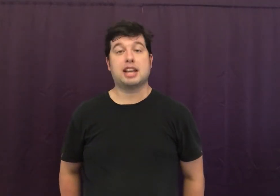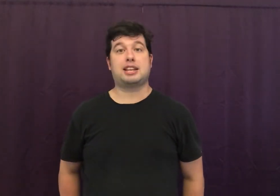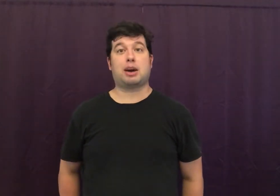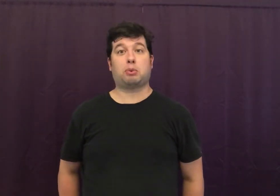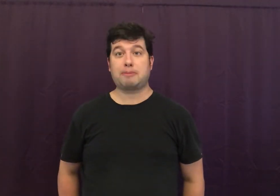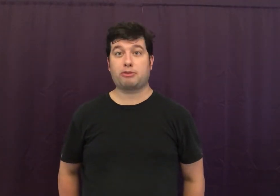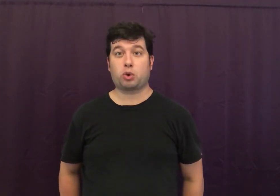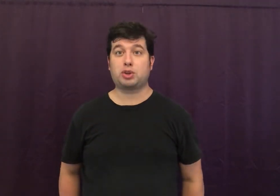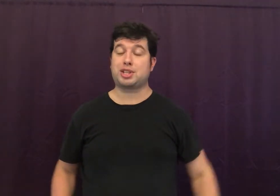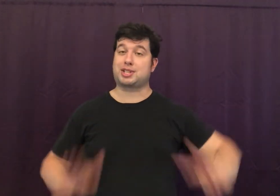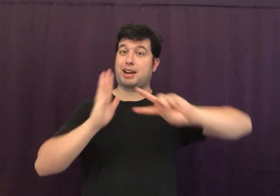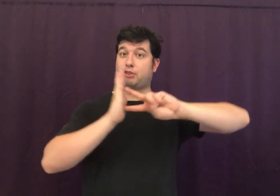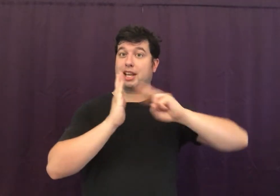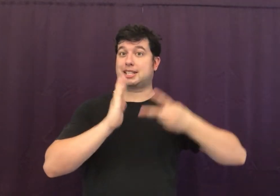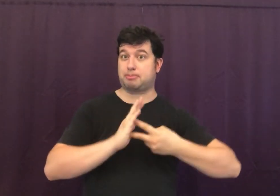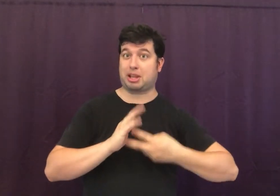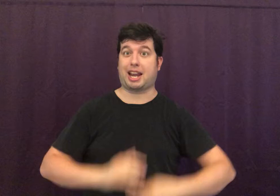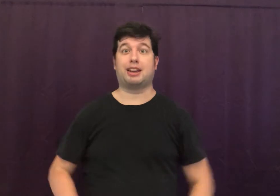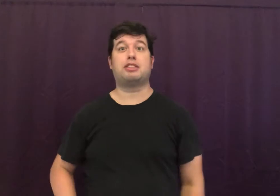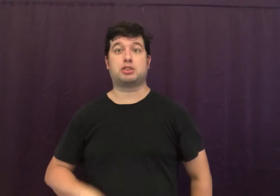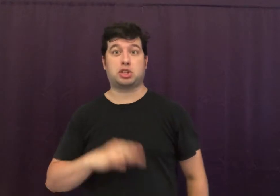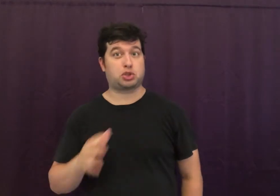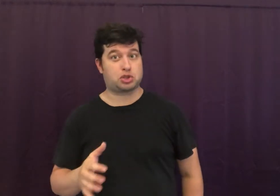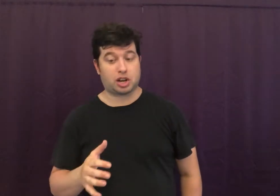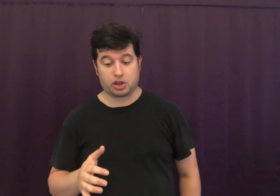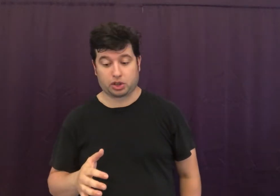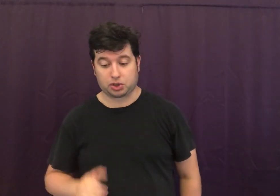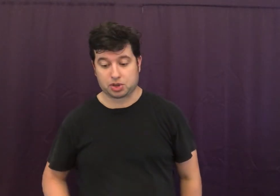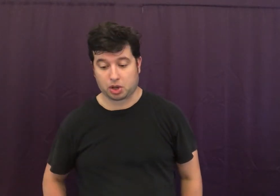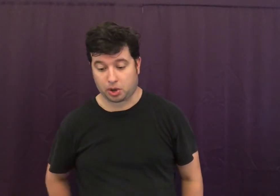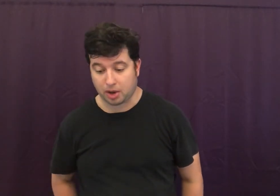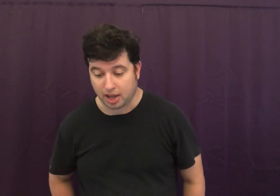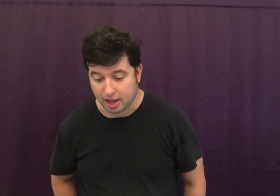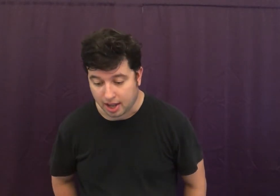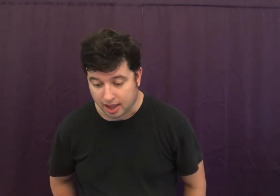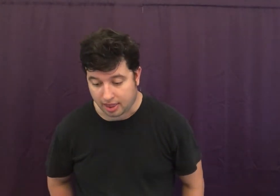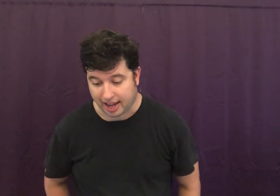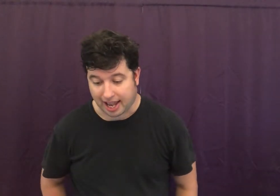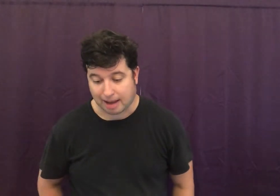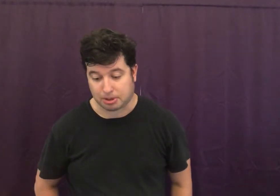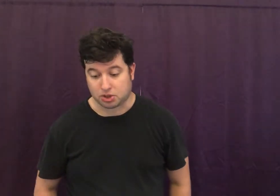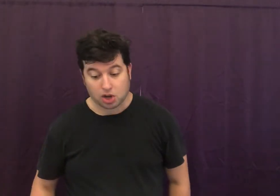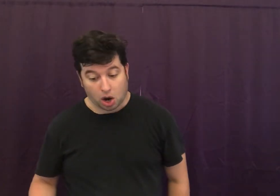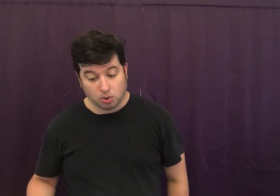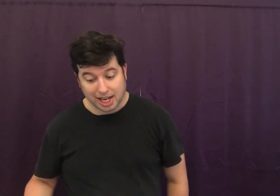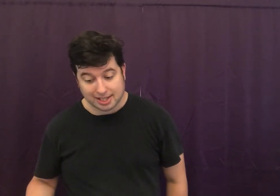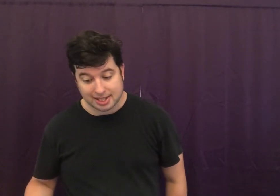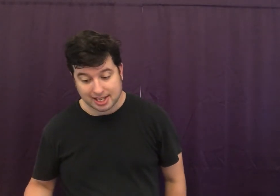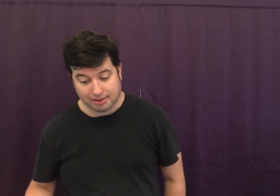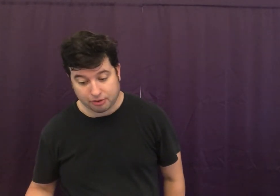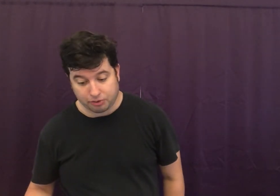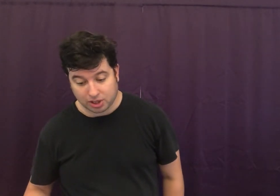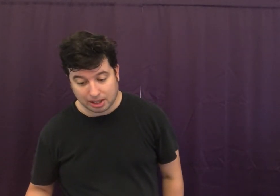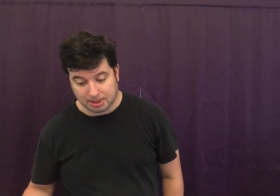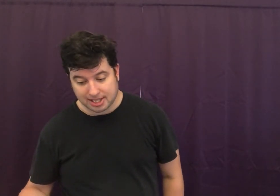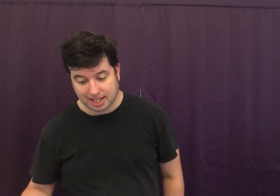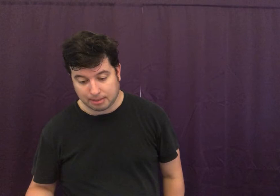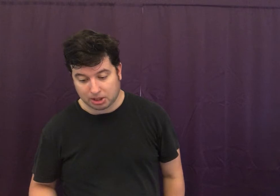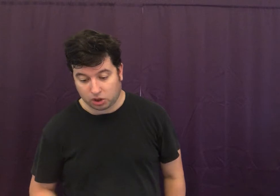Now, right before you did the sign for explain, there's another little solo that happens. Oh yes, does it have a foot? Let me see, let me look.